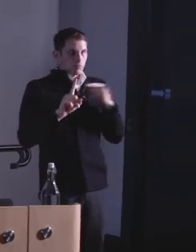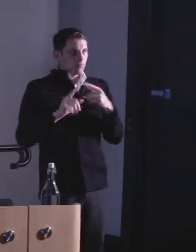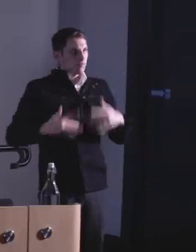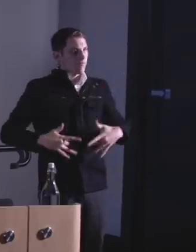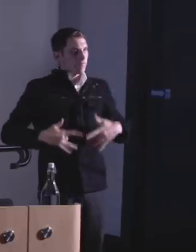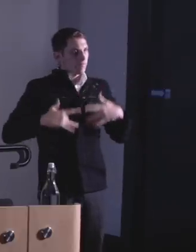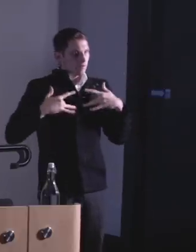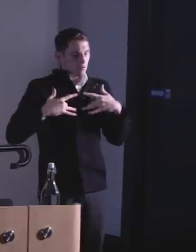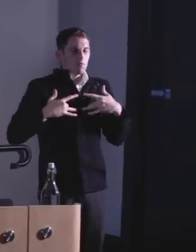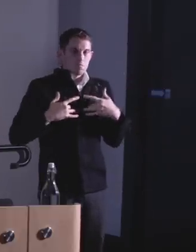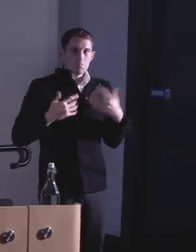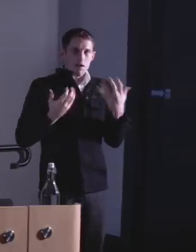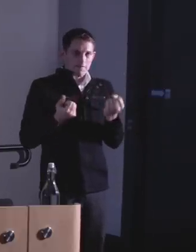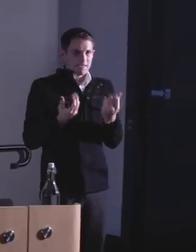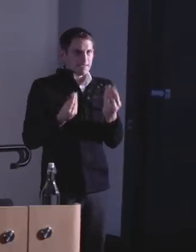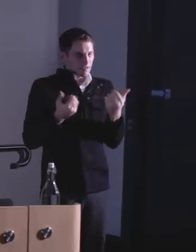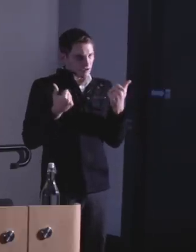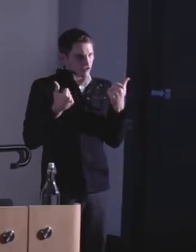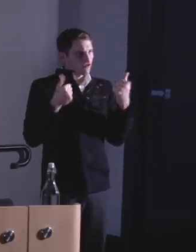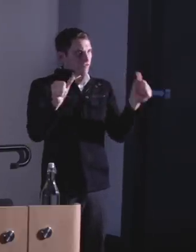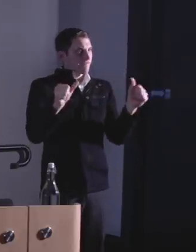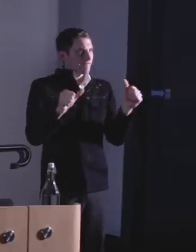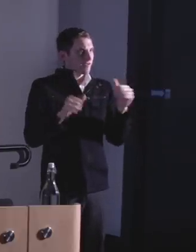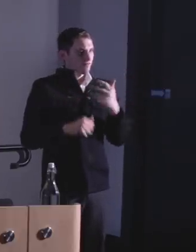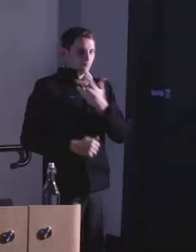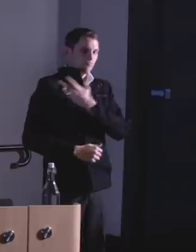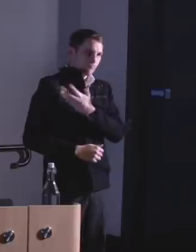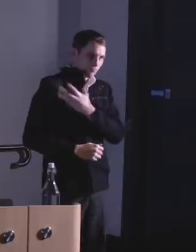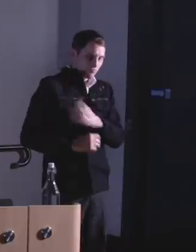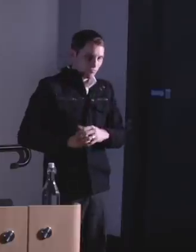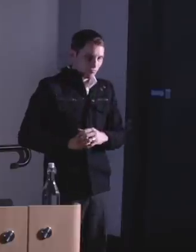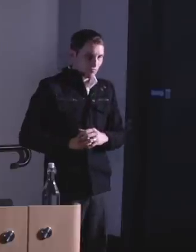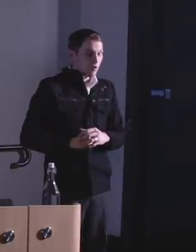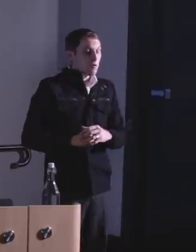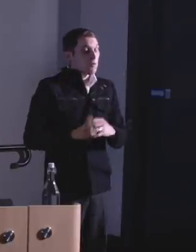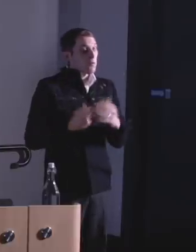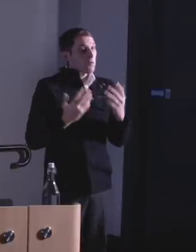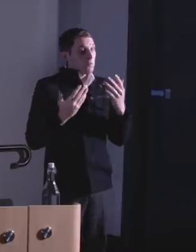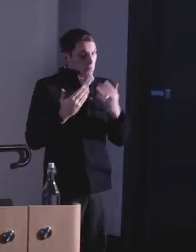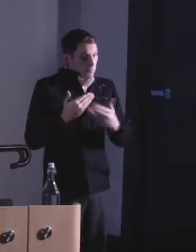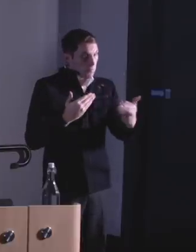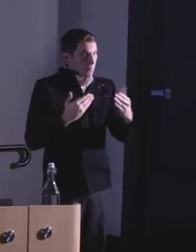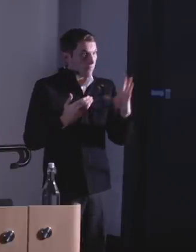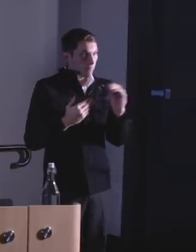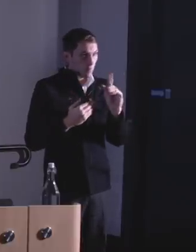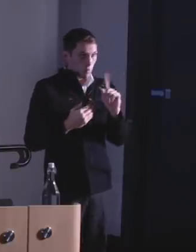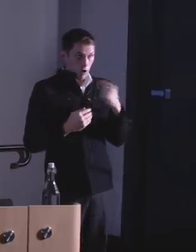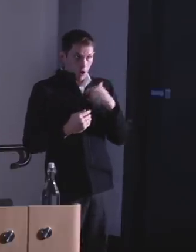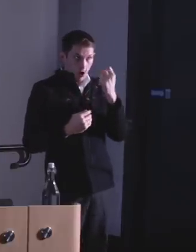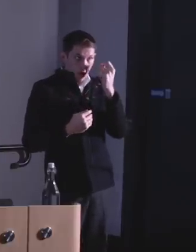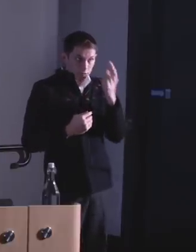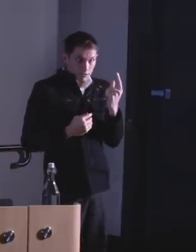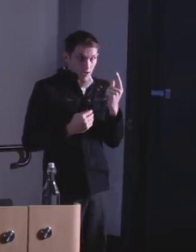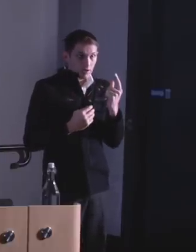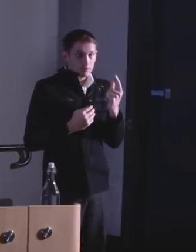you know, that something had been achieved. And then, from what I understand, you know,